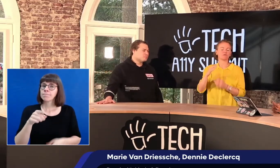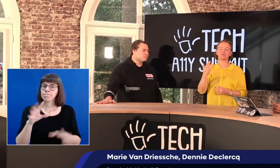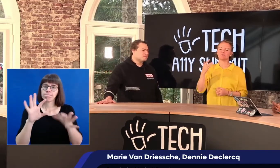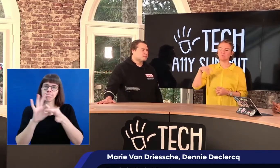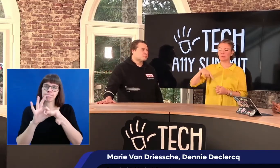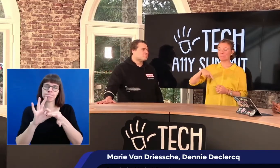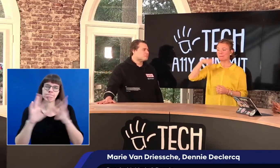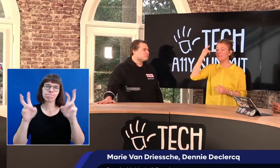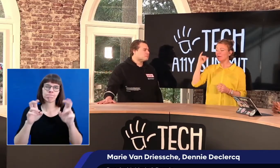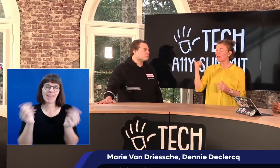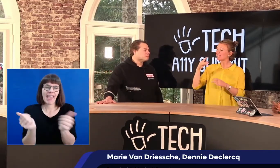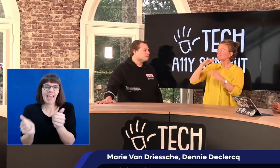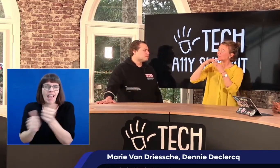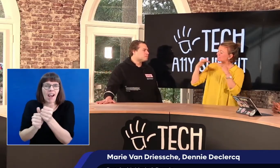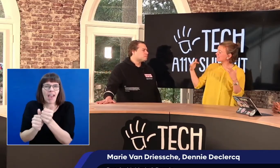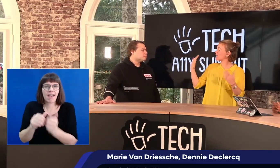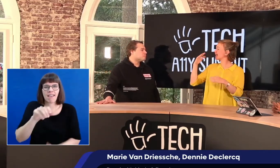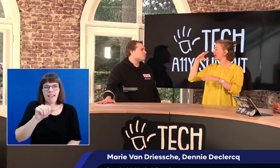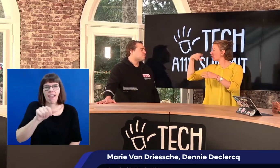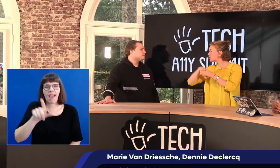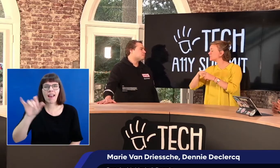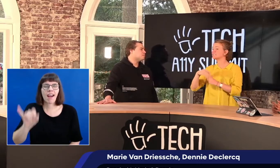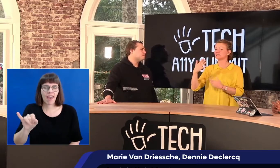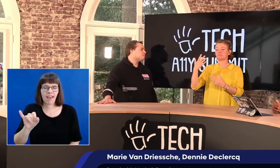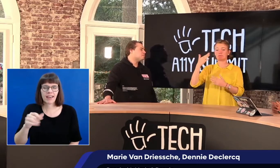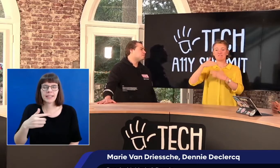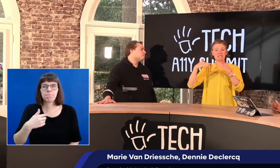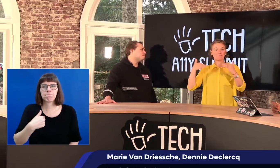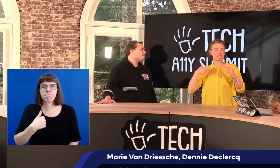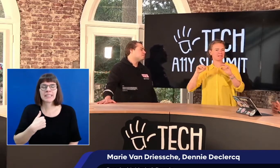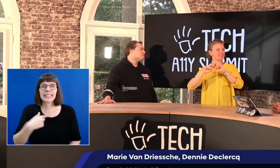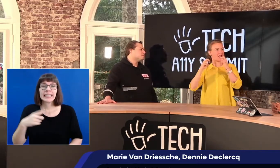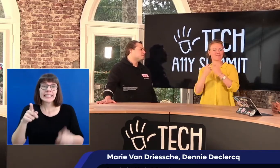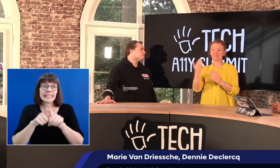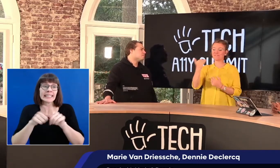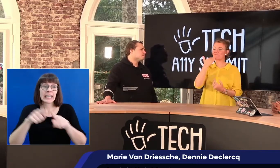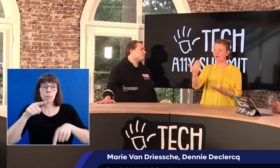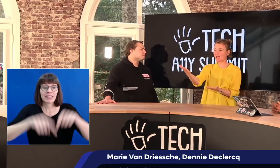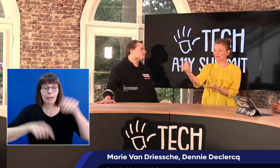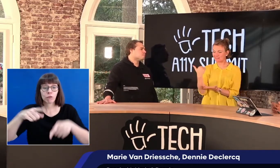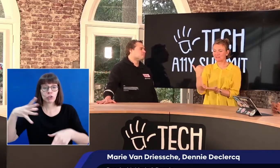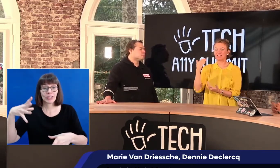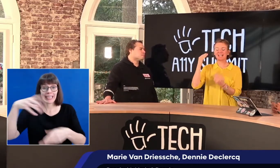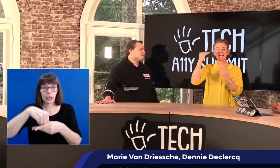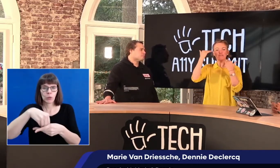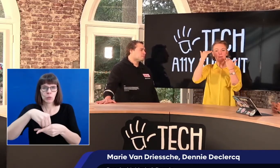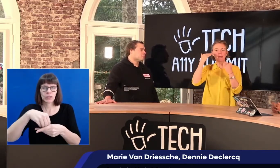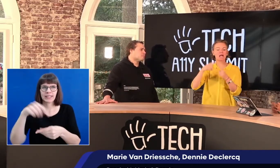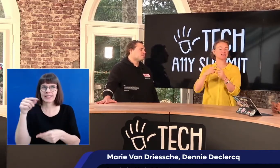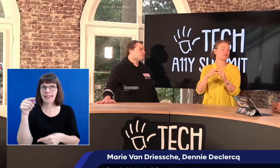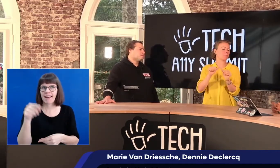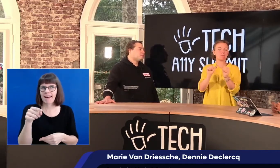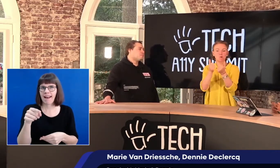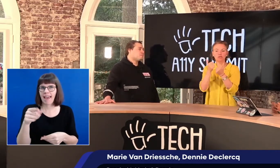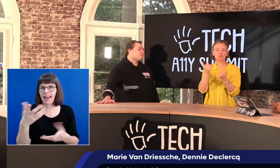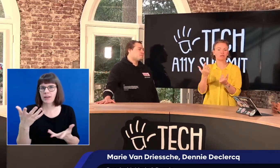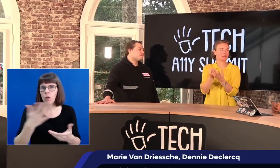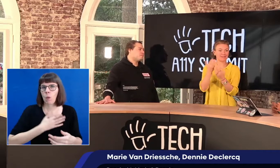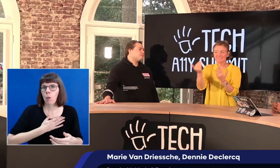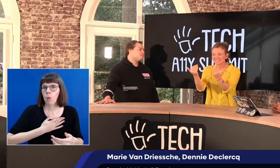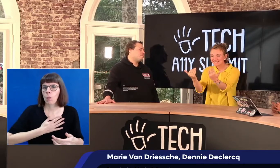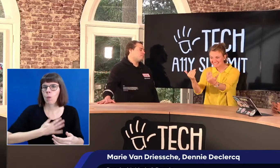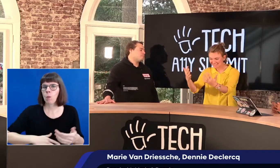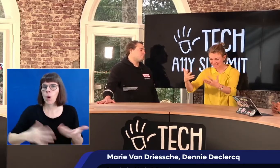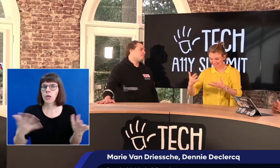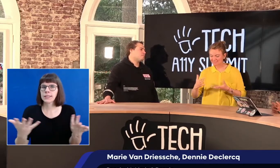I talked about that in my talk as well. With diversity and inclusion, that's more of a thing, and they ask people to be at their table